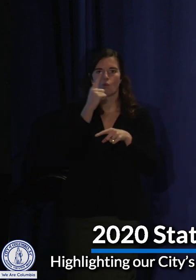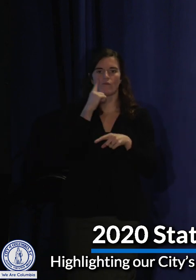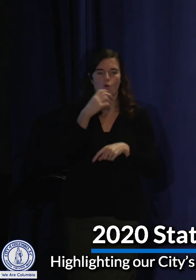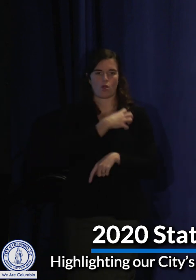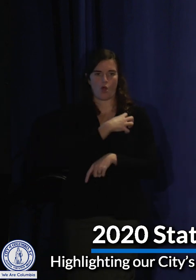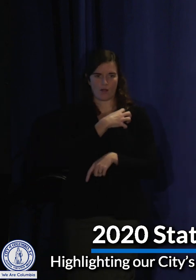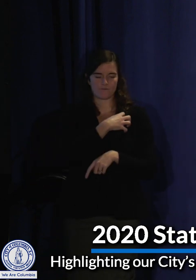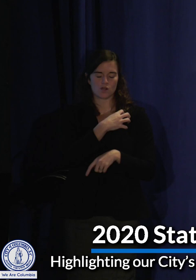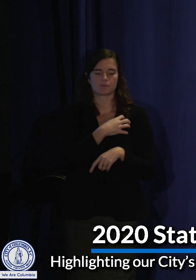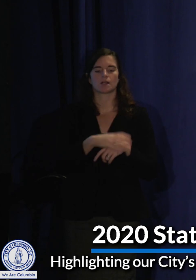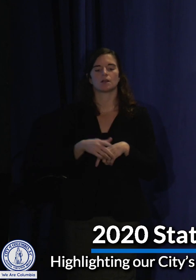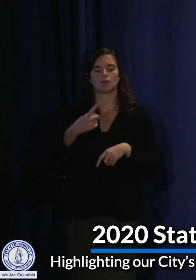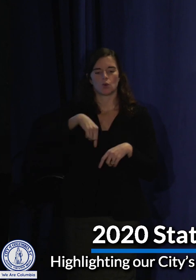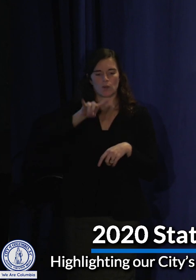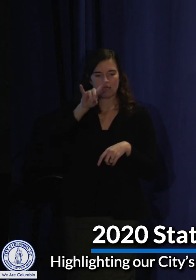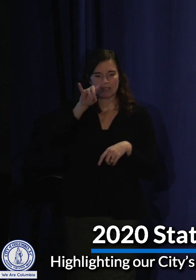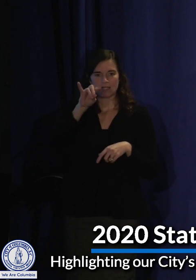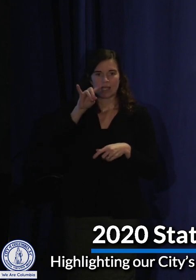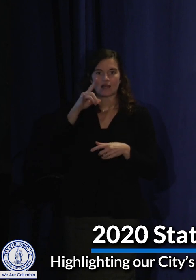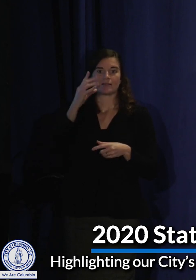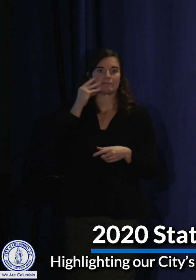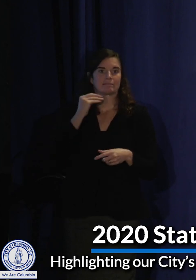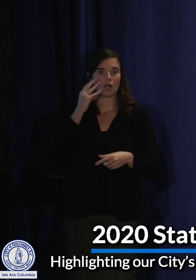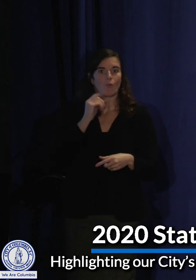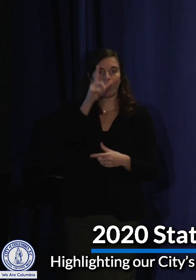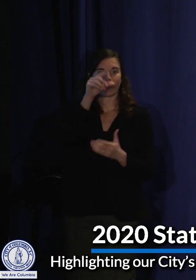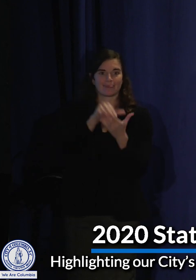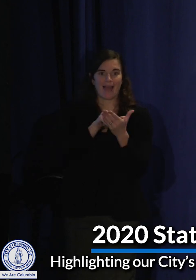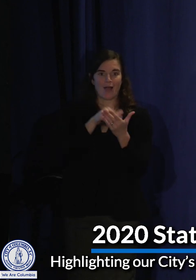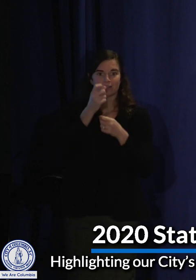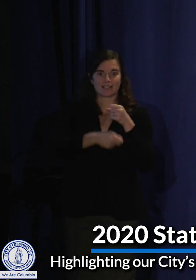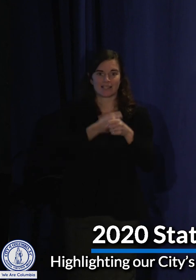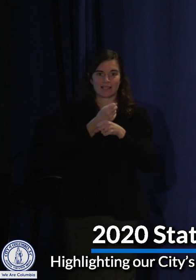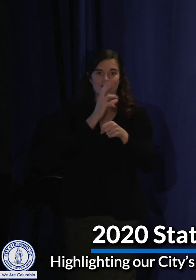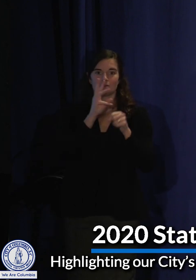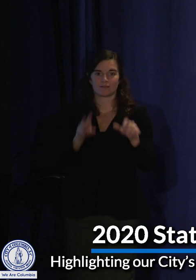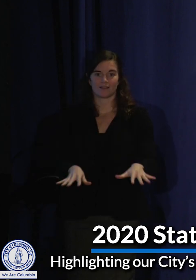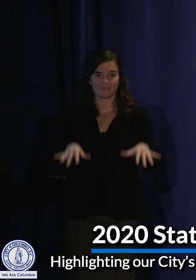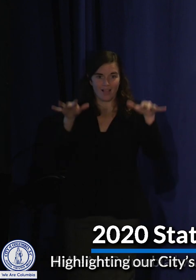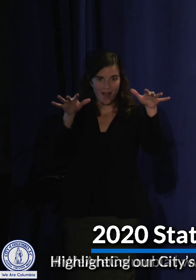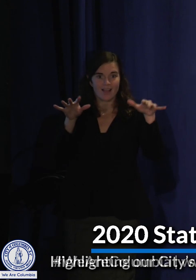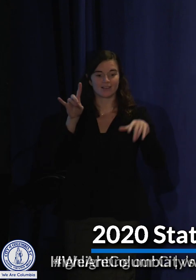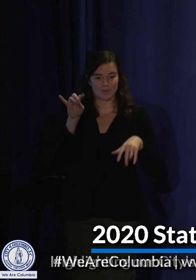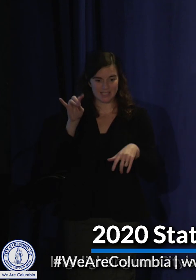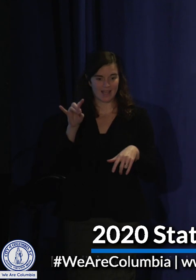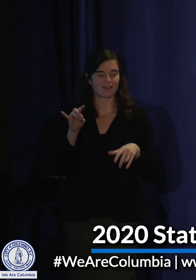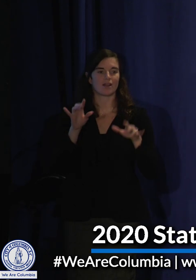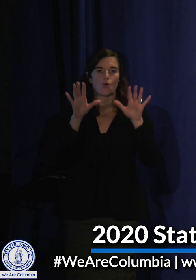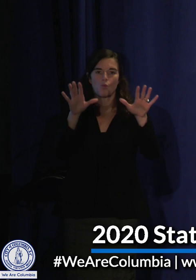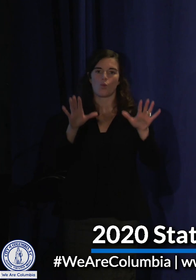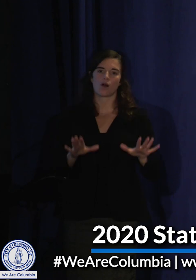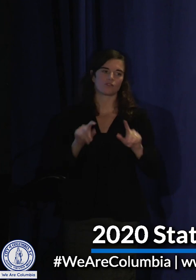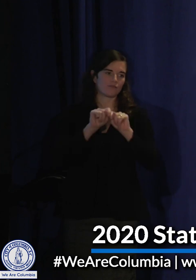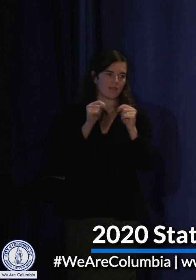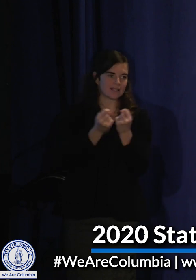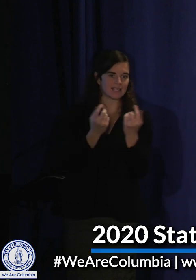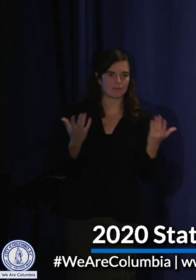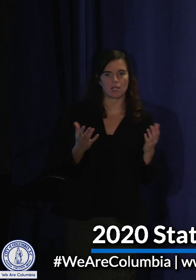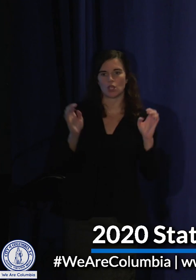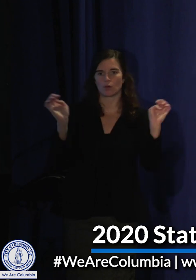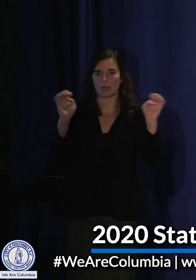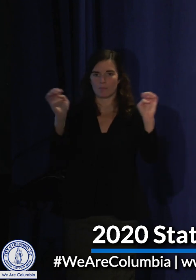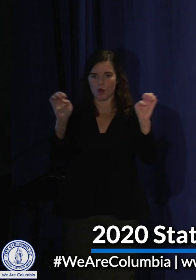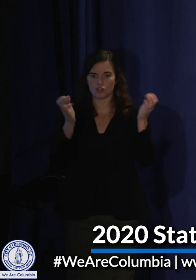we endured a 1,000-year event, Chief Tinsley. The incredible team that we have here, our entire city staff and